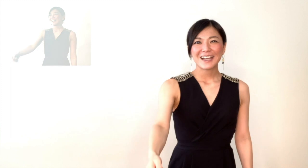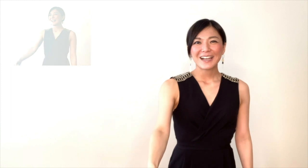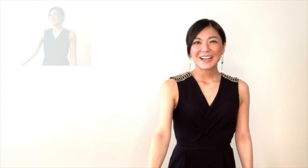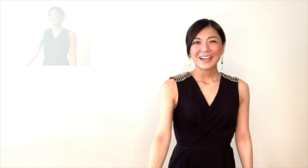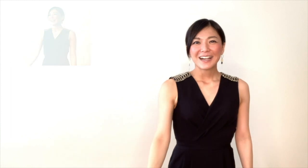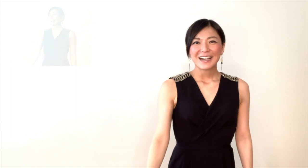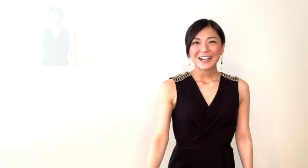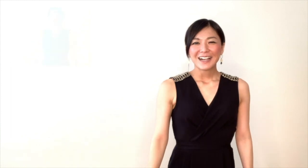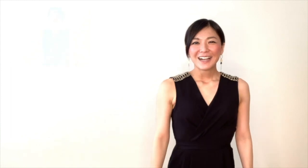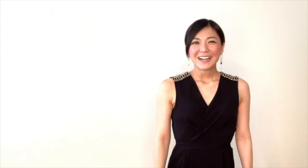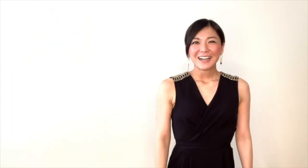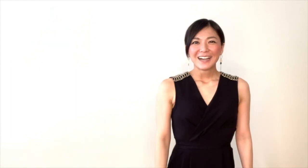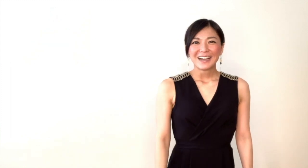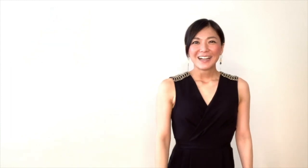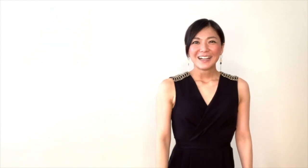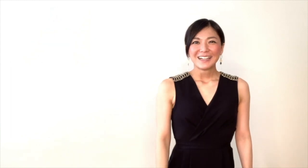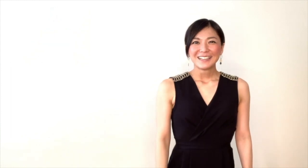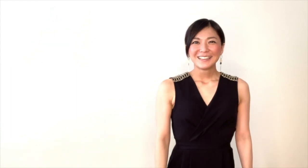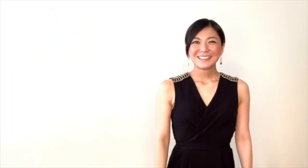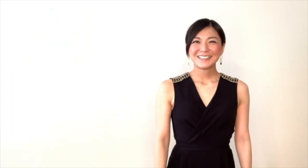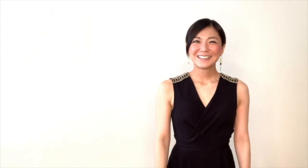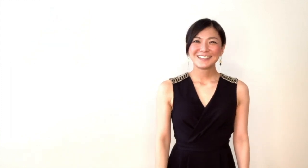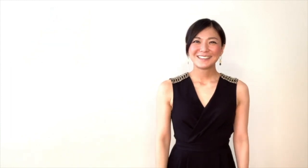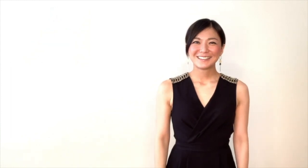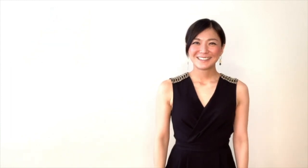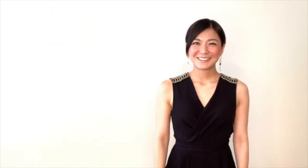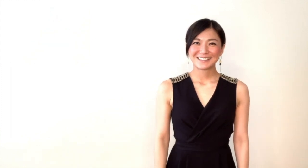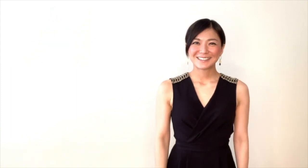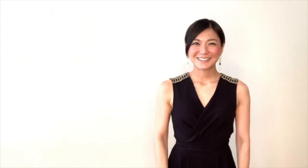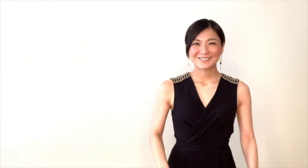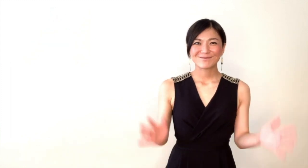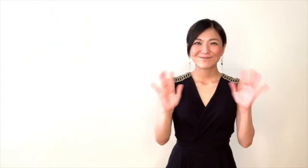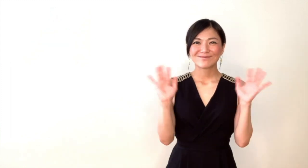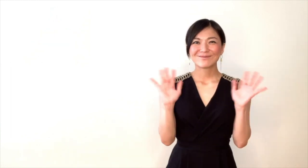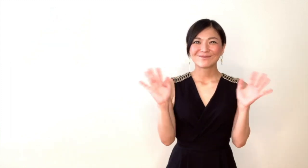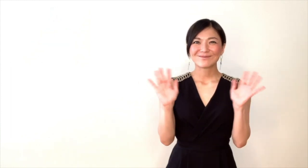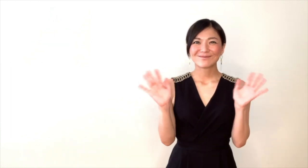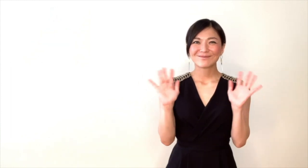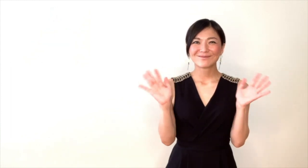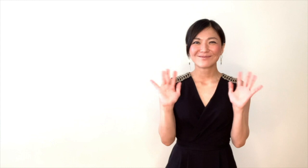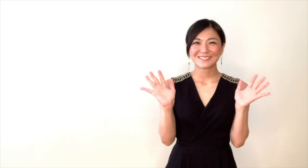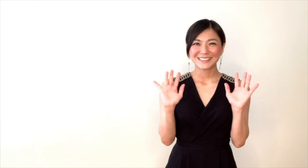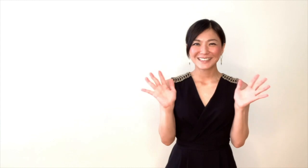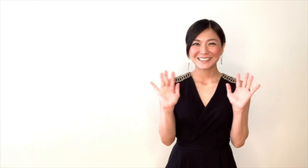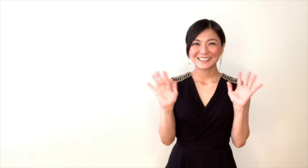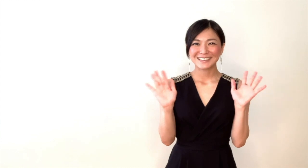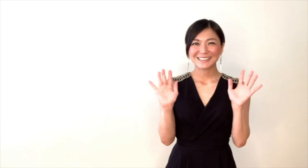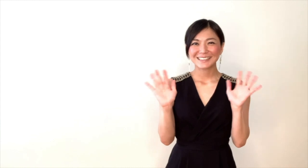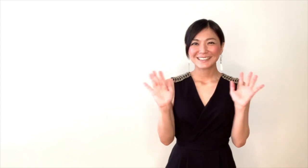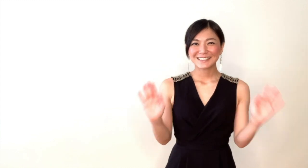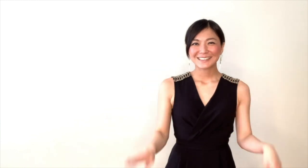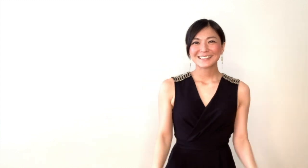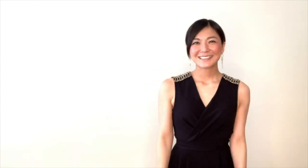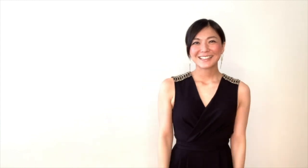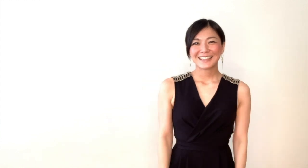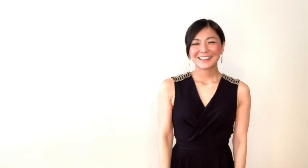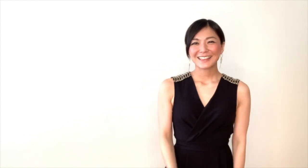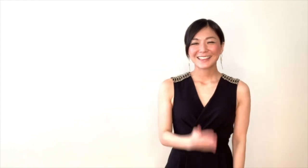Thank Thank you